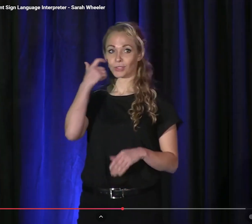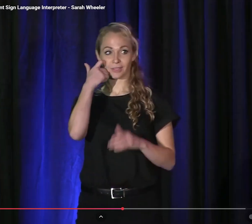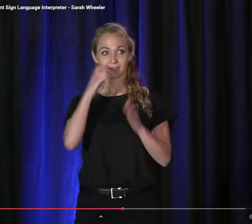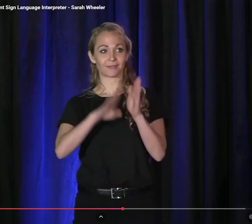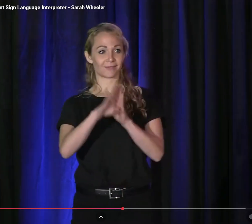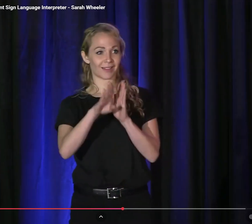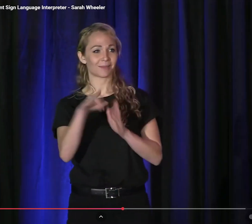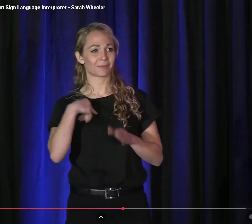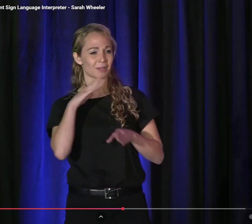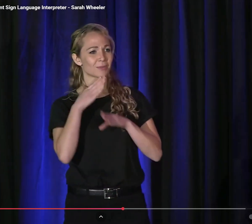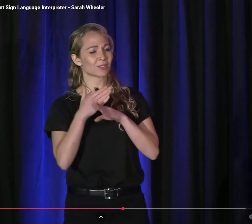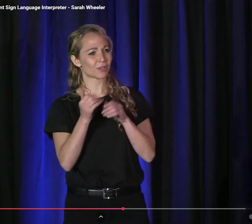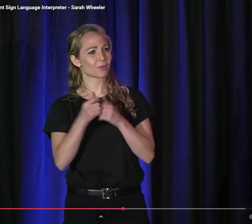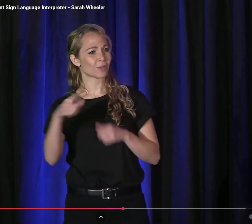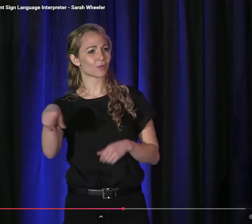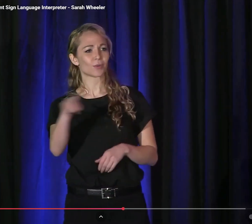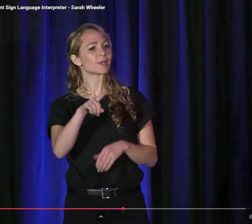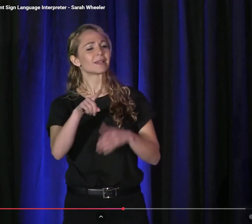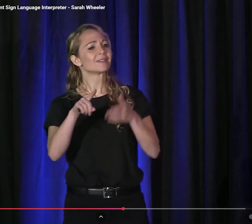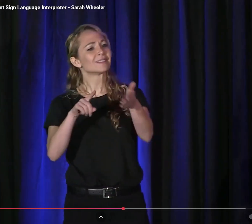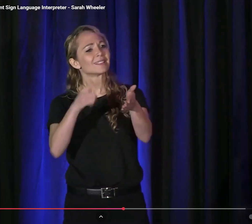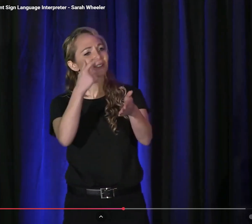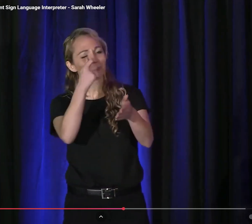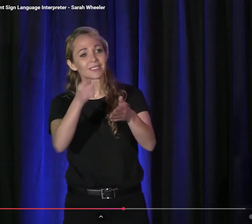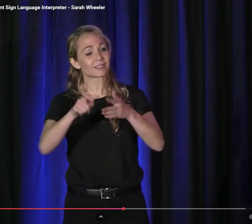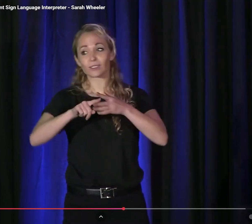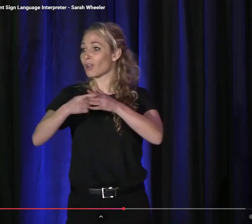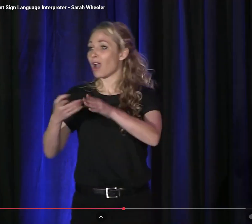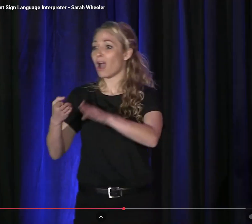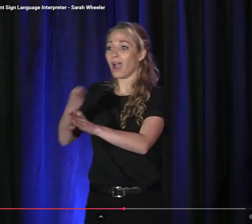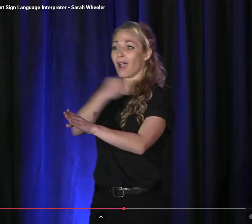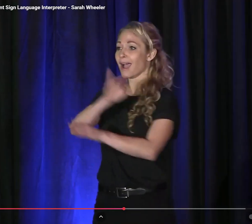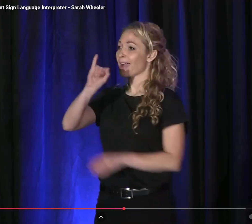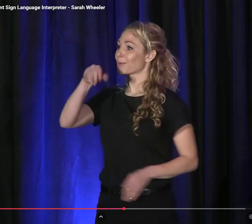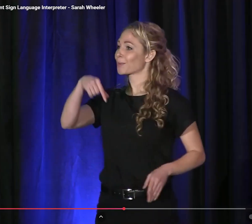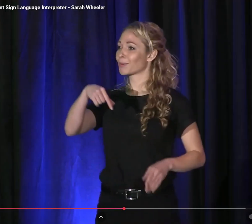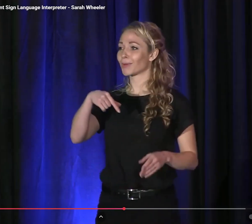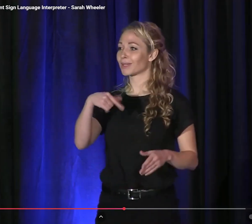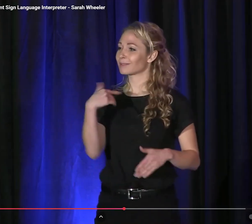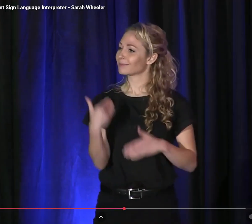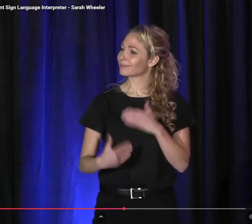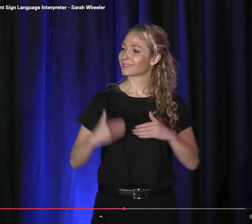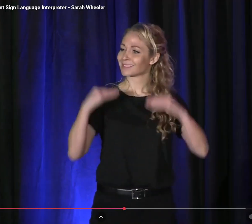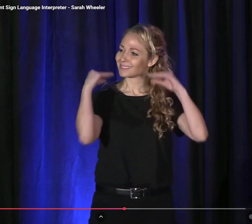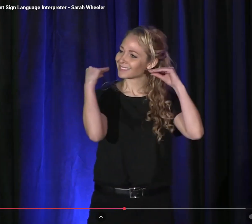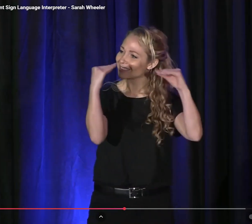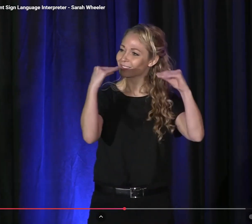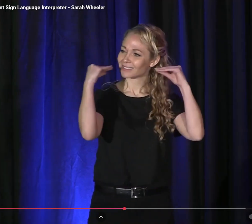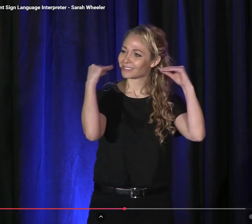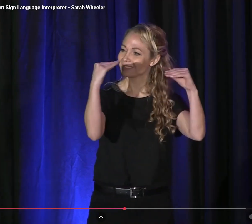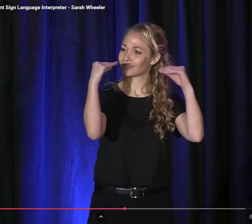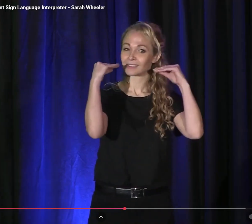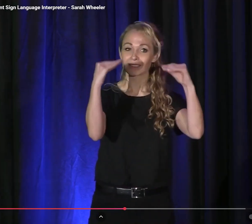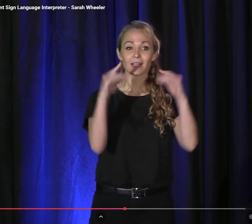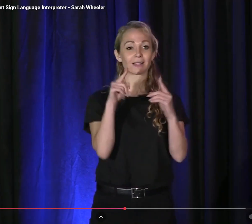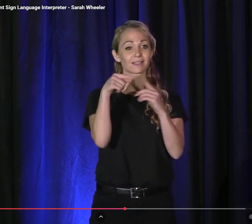So recently, there's been a model that's been developed that I want to share with you. It's interesting because we started with IQ.